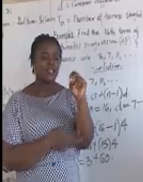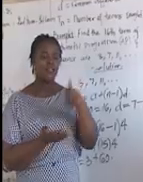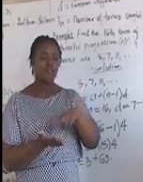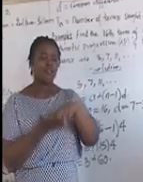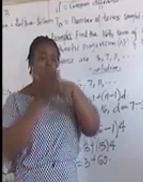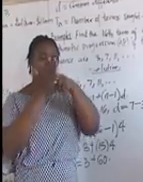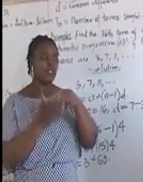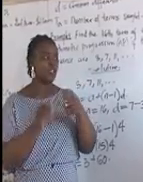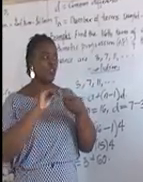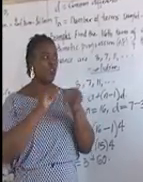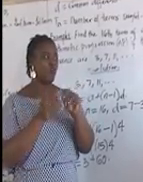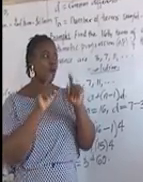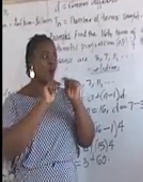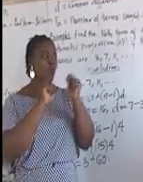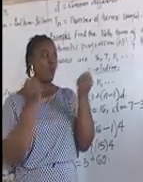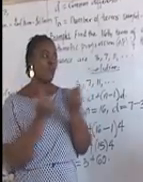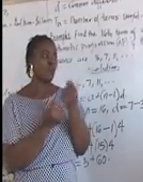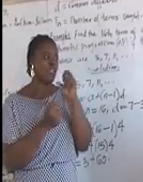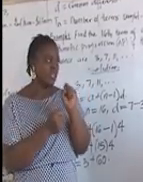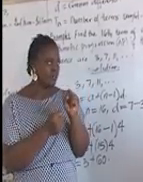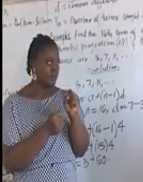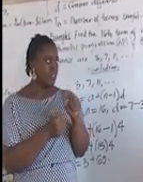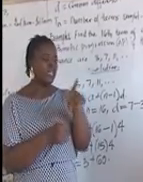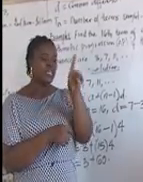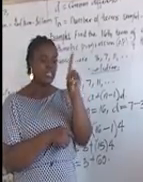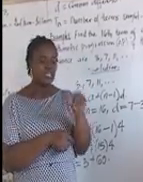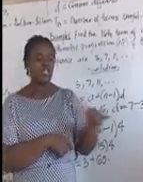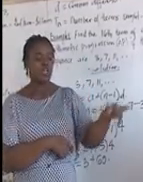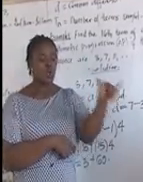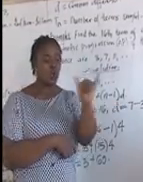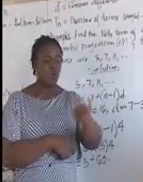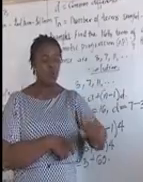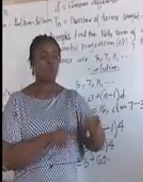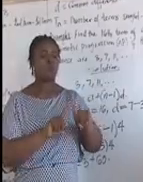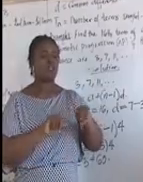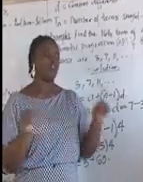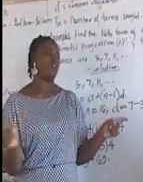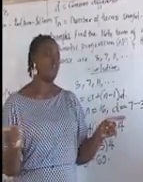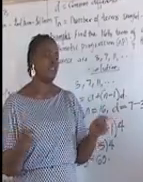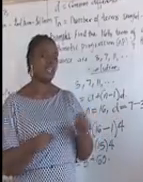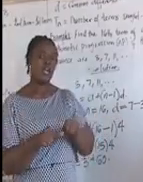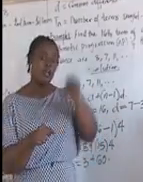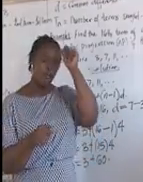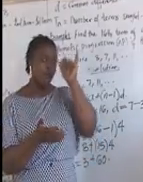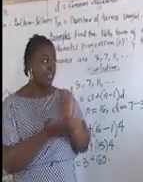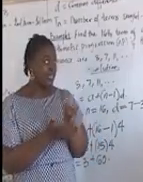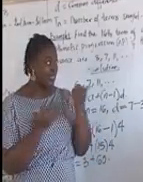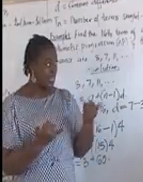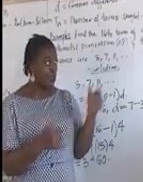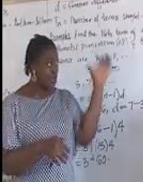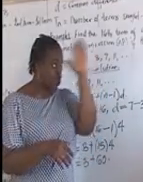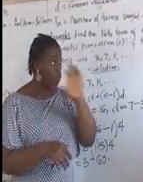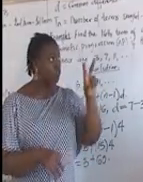terms, and the D is the common difference. Remember, we are looking for the 25th